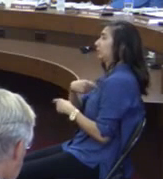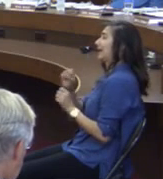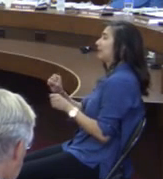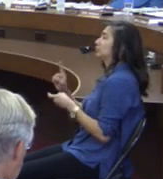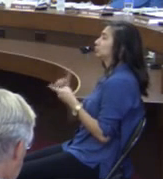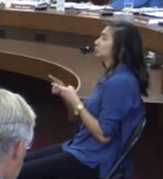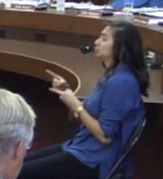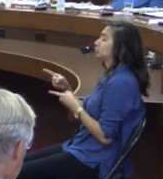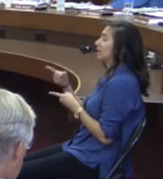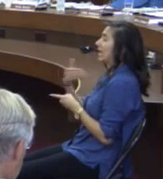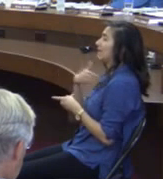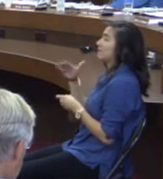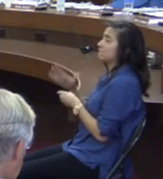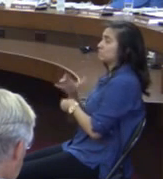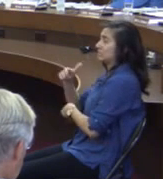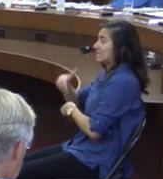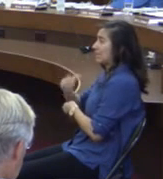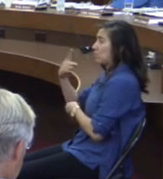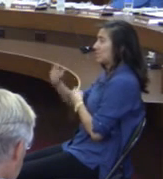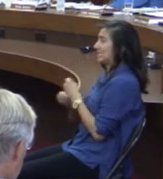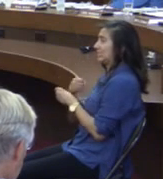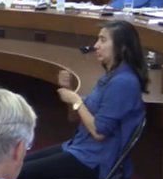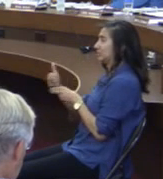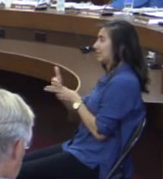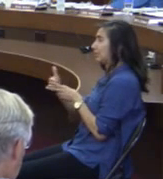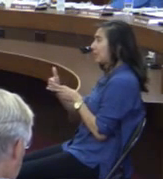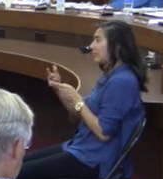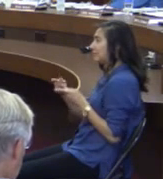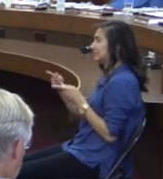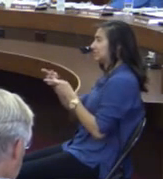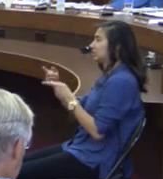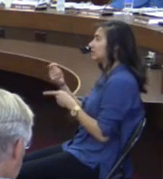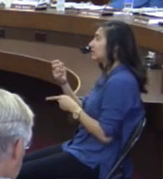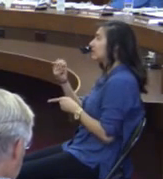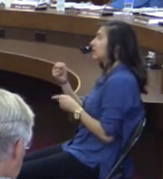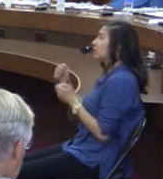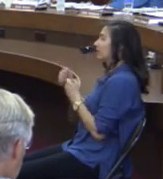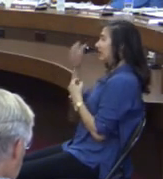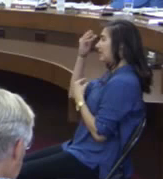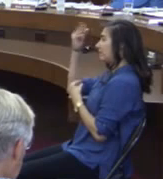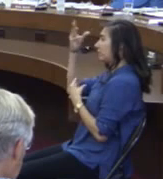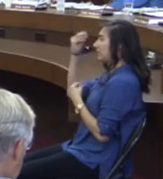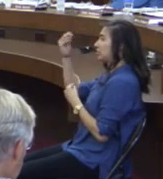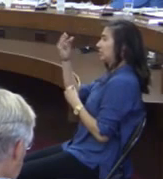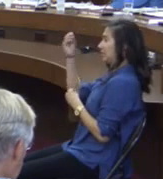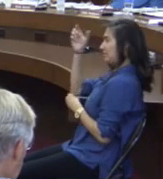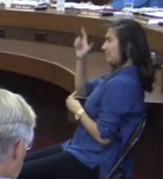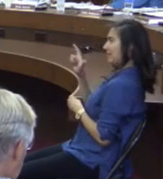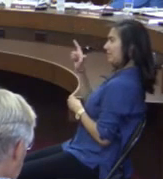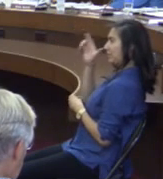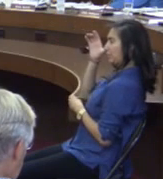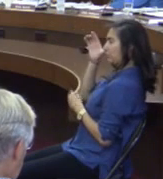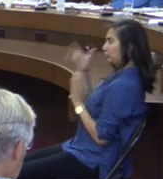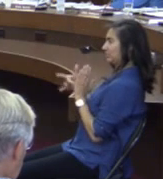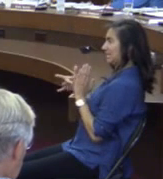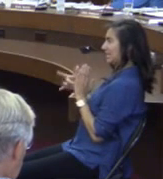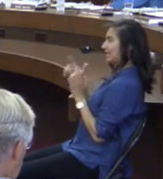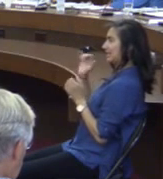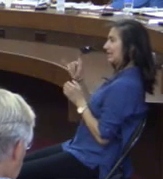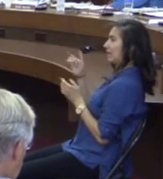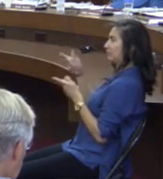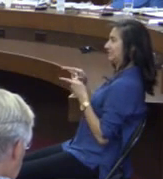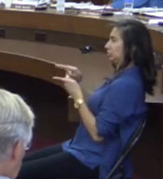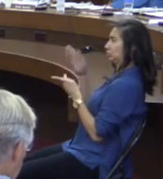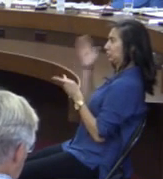to have a full-time, one-year temporary position in information competency librarian, and we'll be introducing that position as